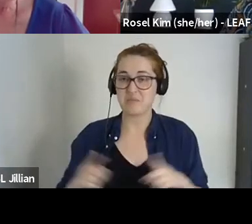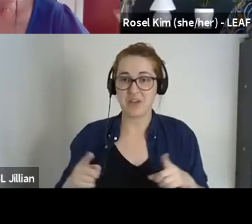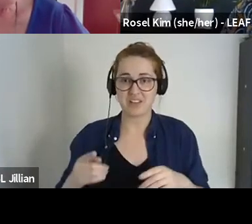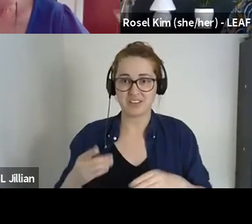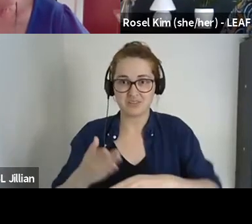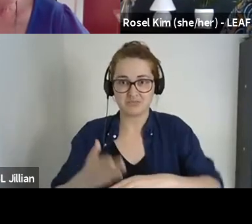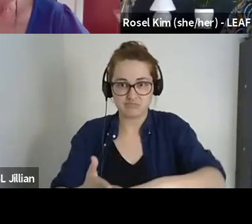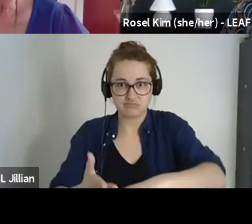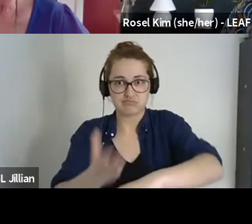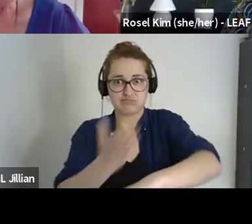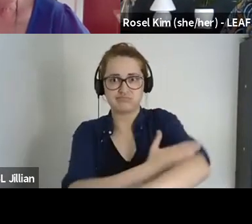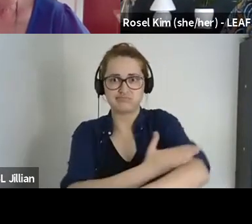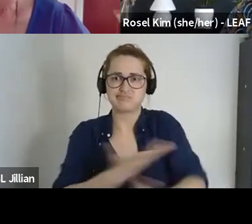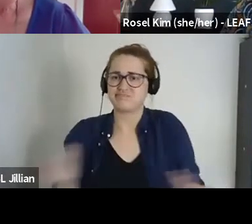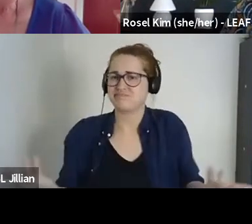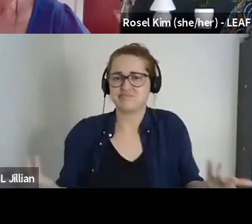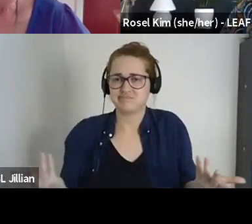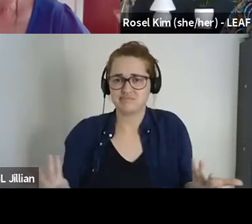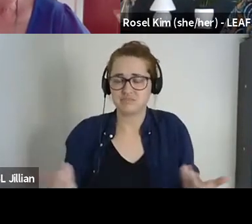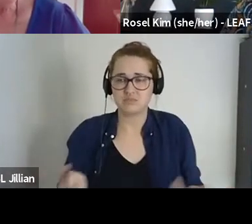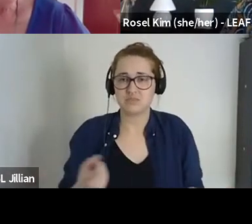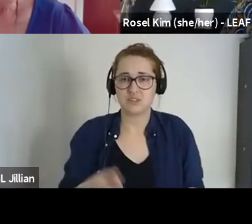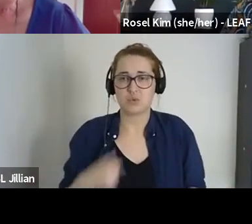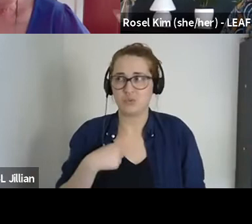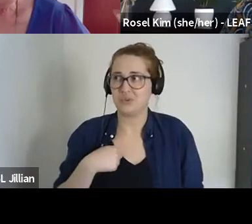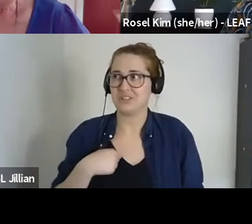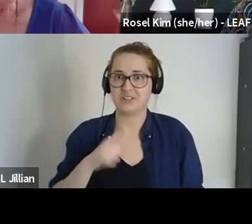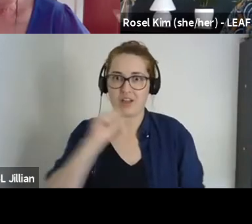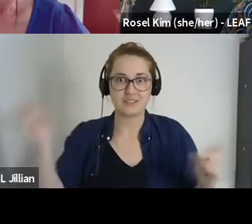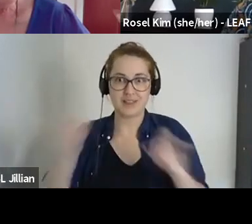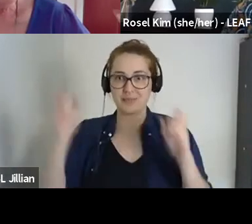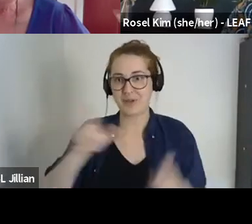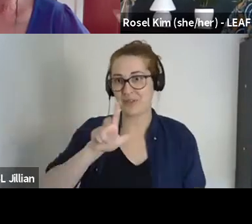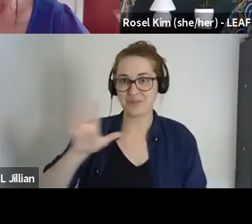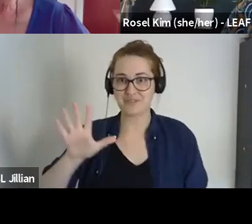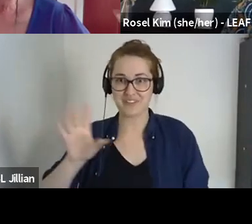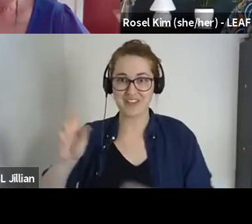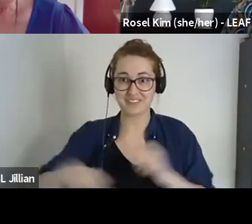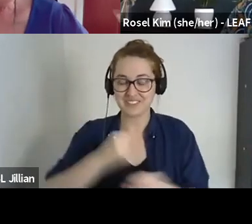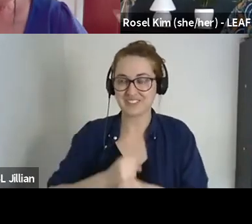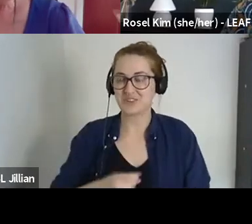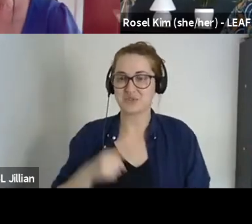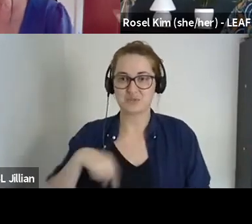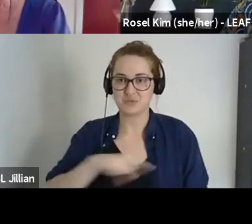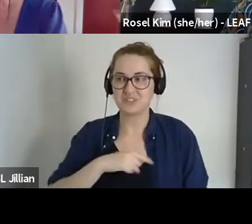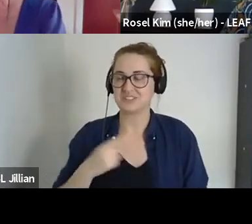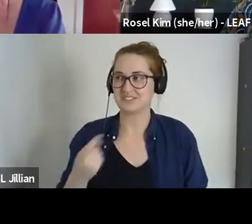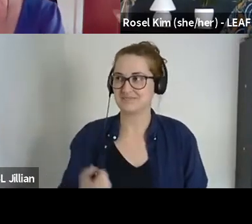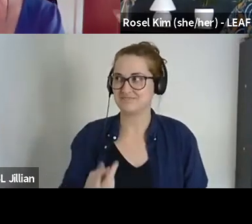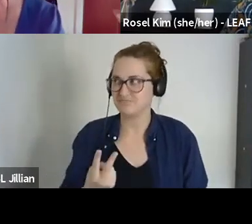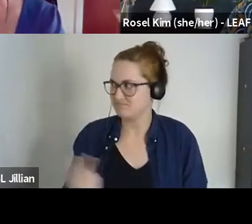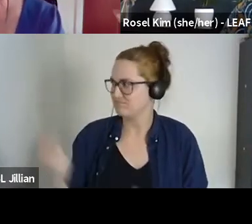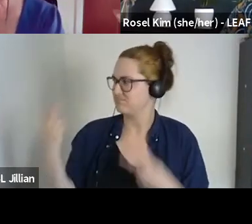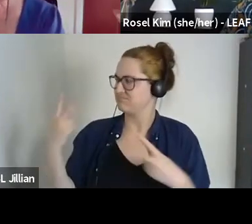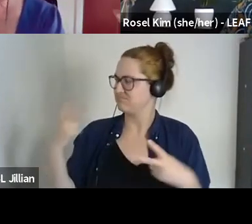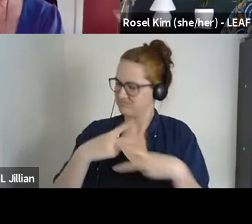has to happen. Canada has adopted the National Action Plan, and that's a 10-year runway for us.